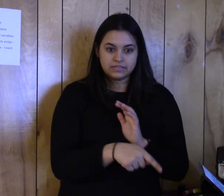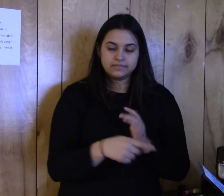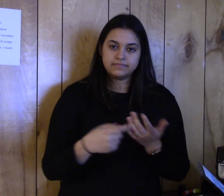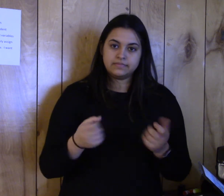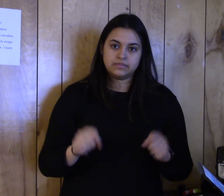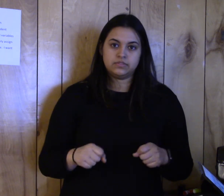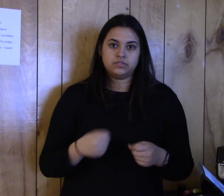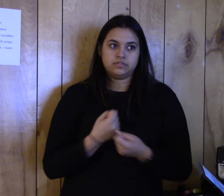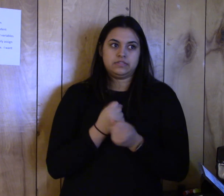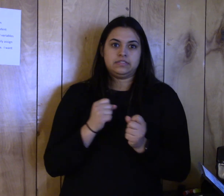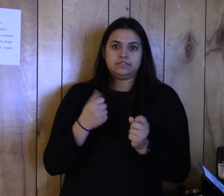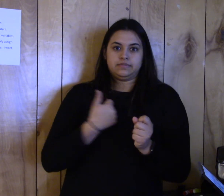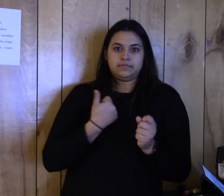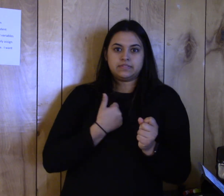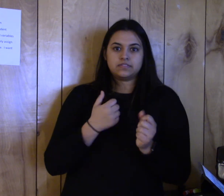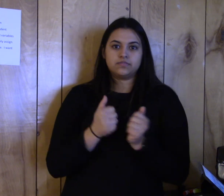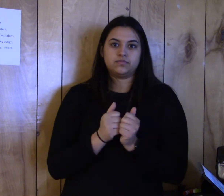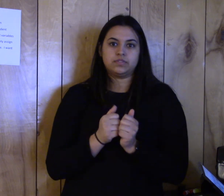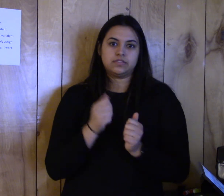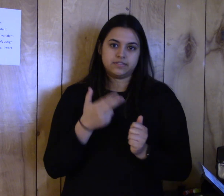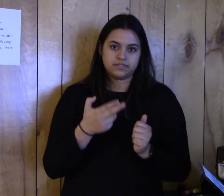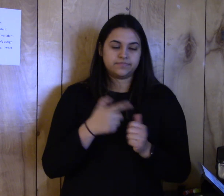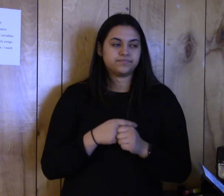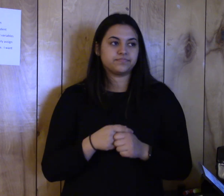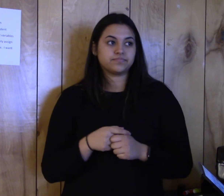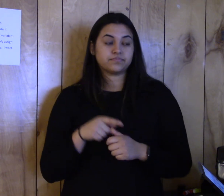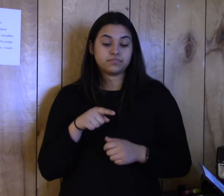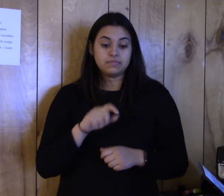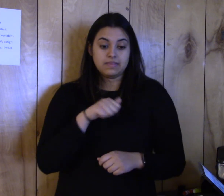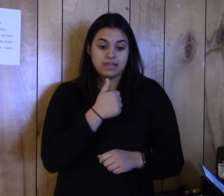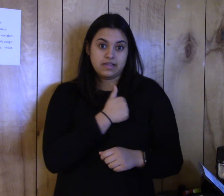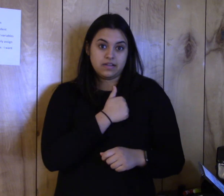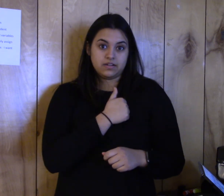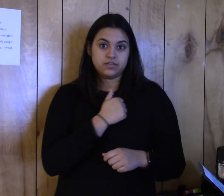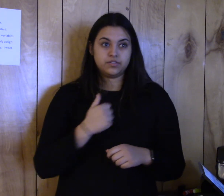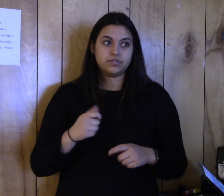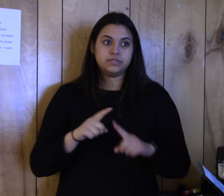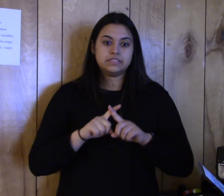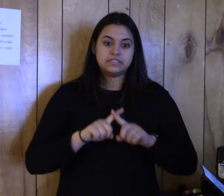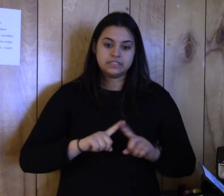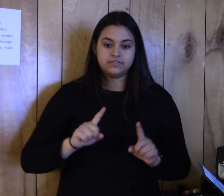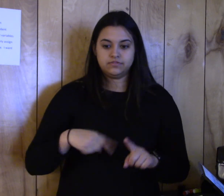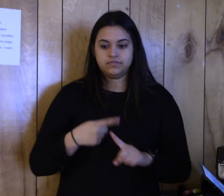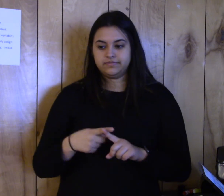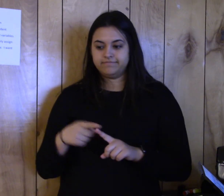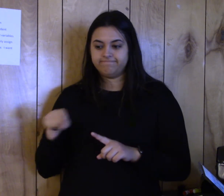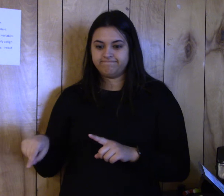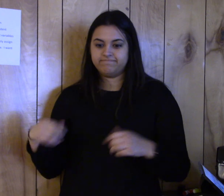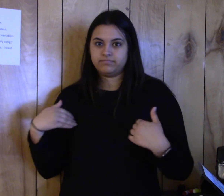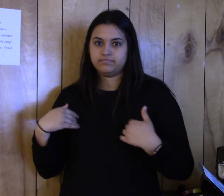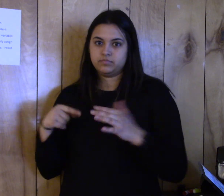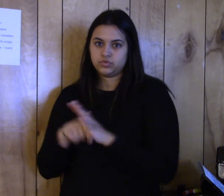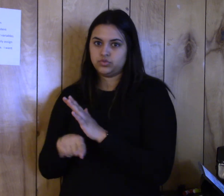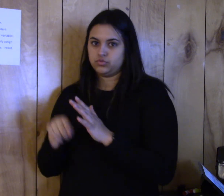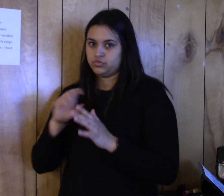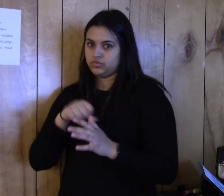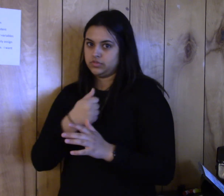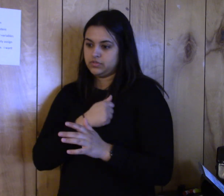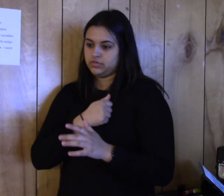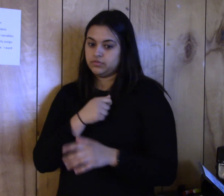His attitude about those animals is very different than the hunter's attitudes. Those are his pets. They're his